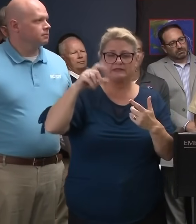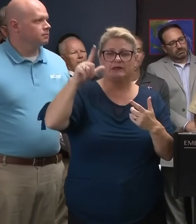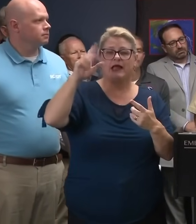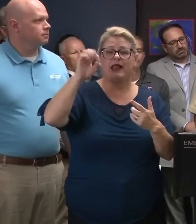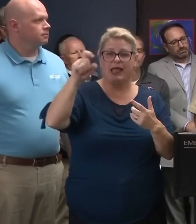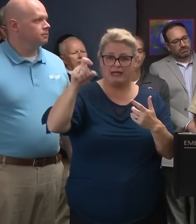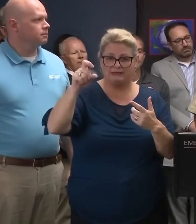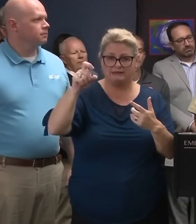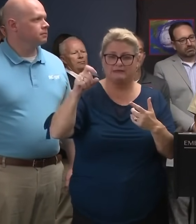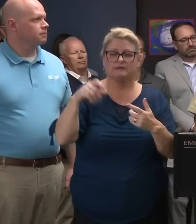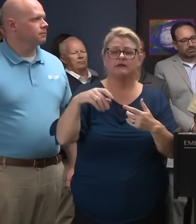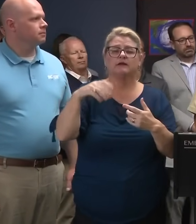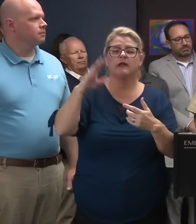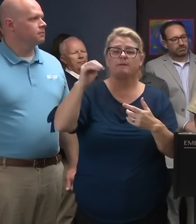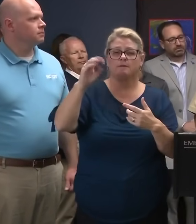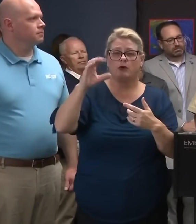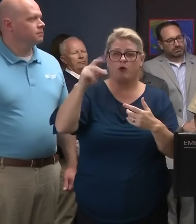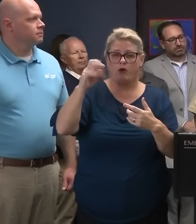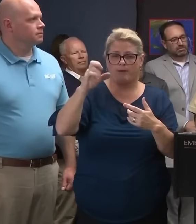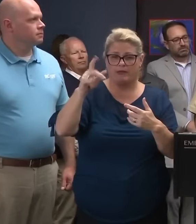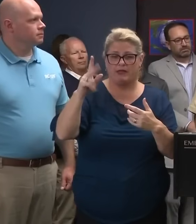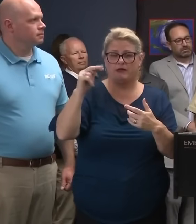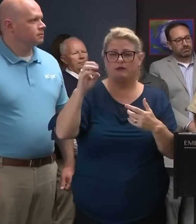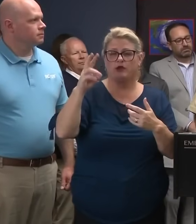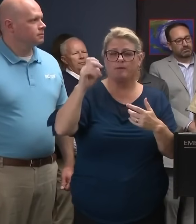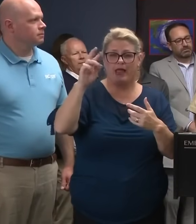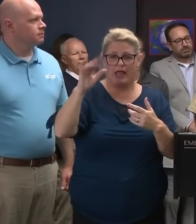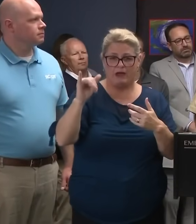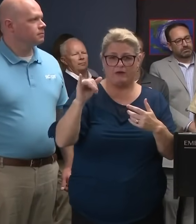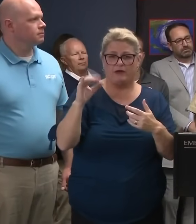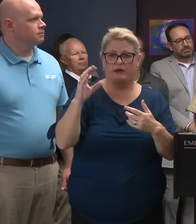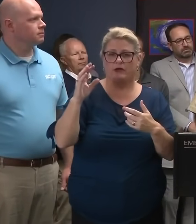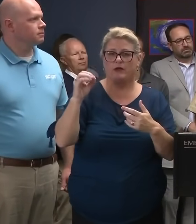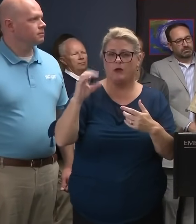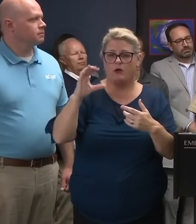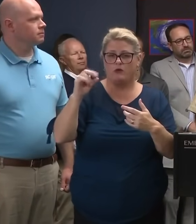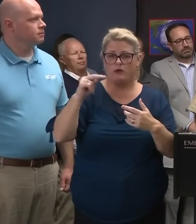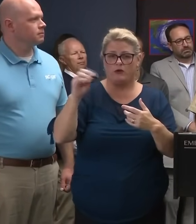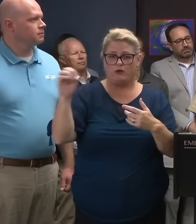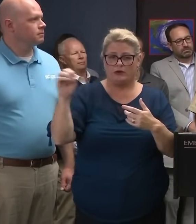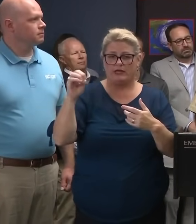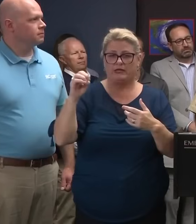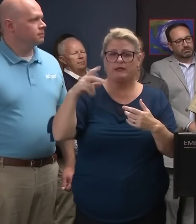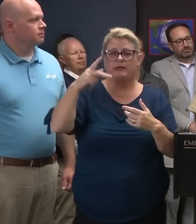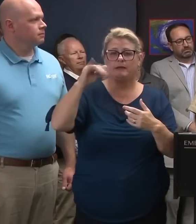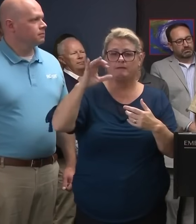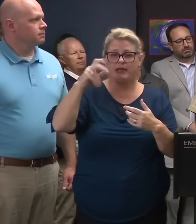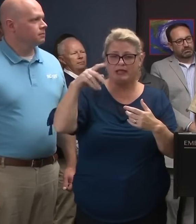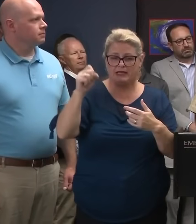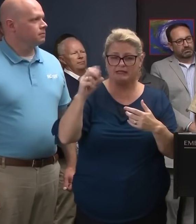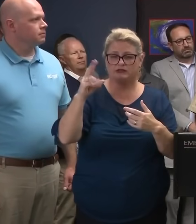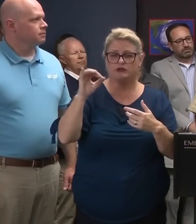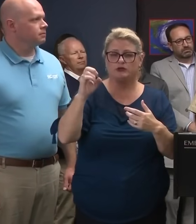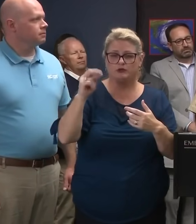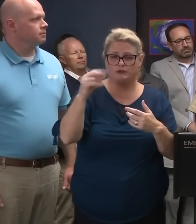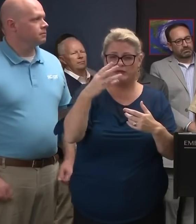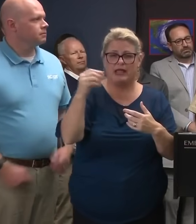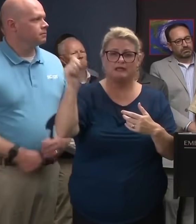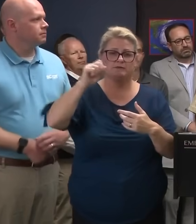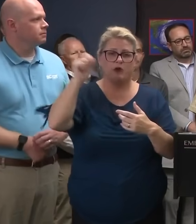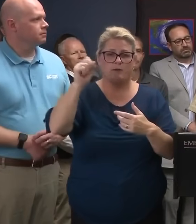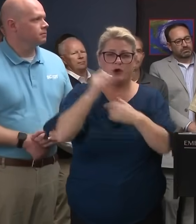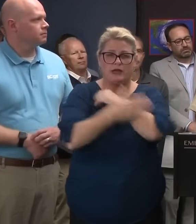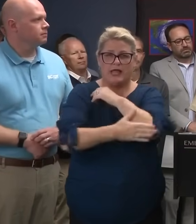County, McCormick County, Newberry County, Oconee County, Pickens County, Union County, and Spartanburg